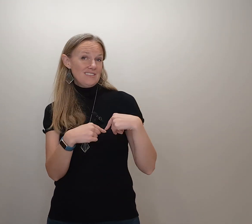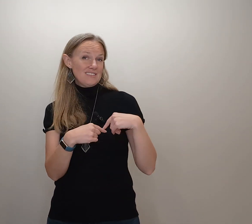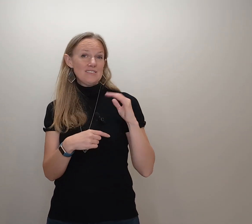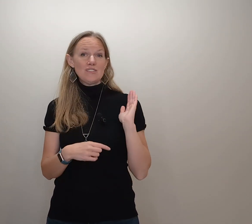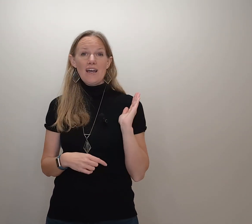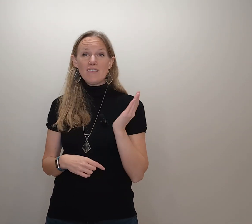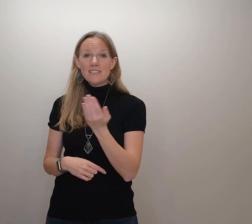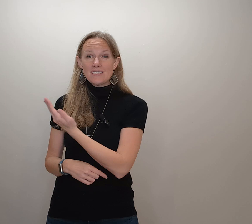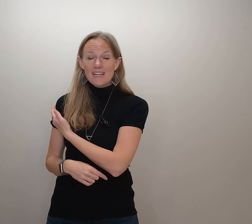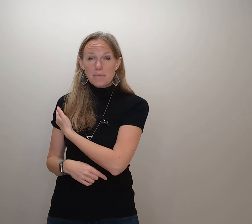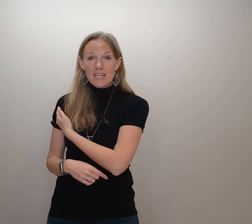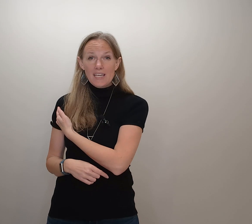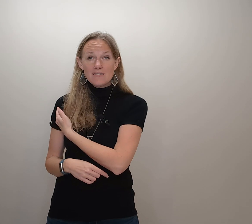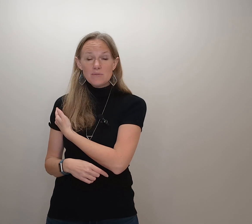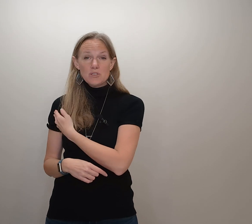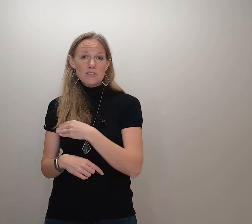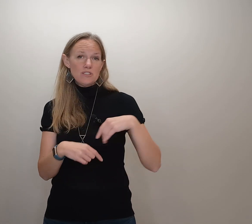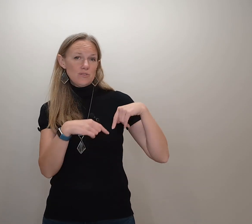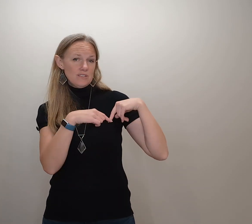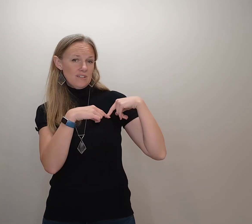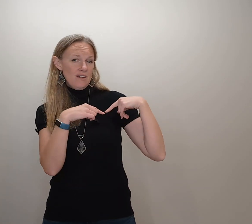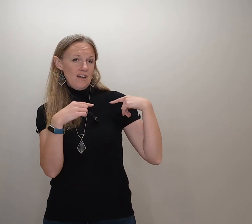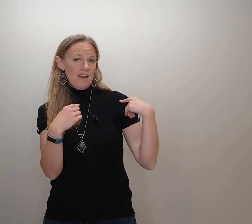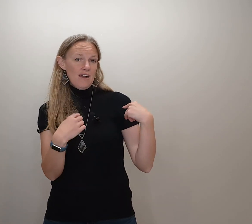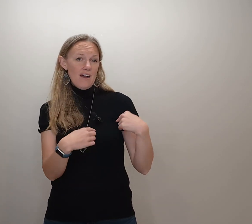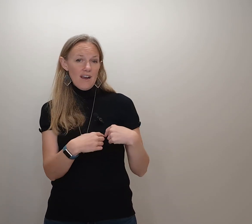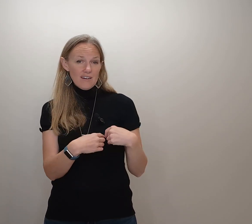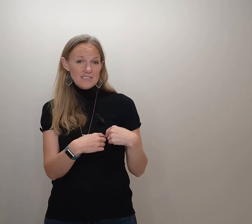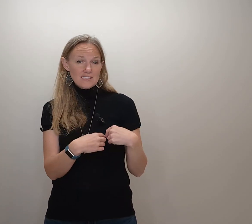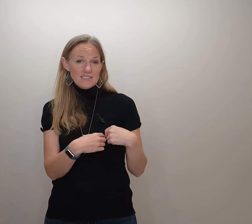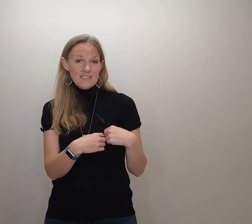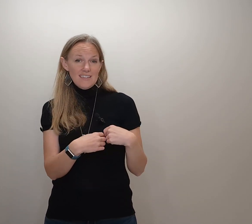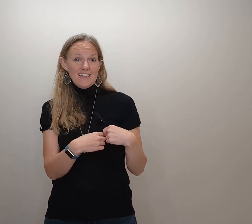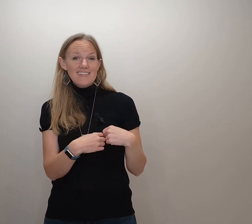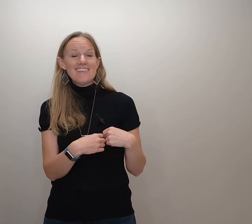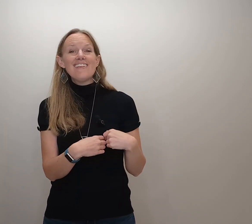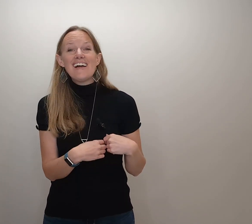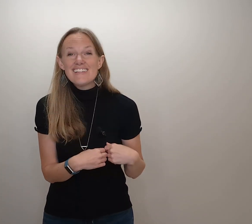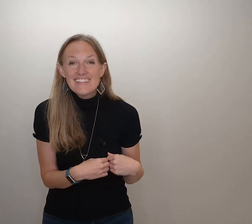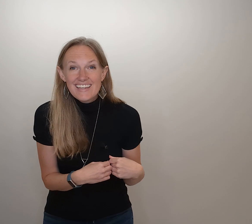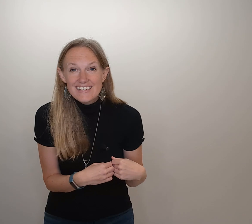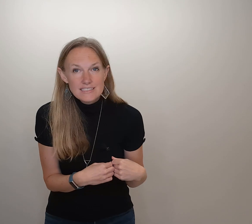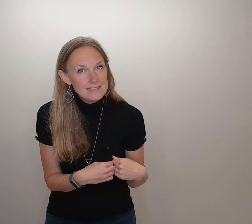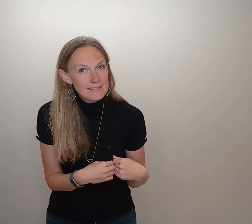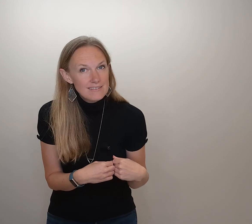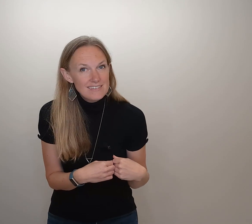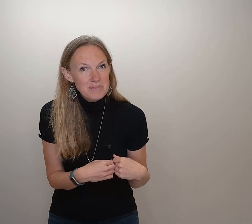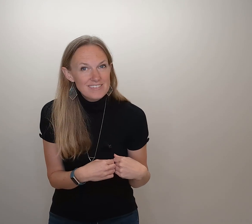hearts, so our is a cupped hand from shoulder to shoulder. Hearts. And then luckily, because this is a little bit of a